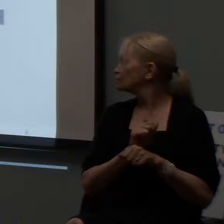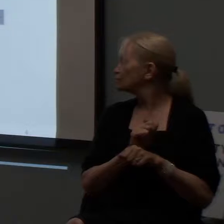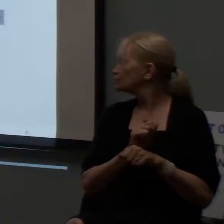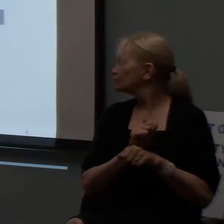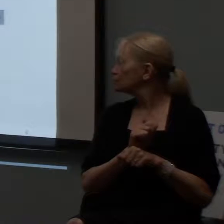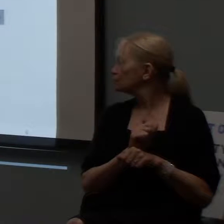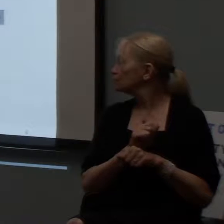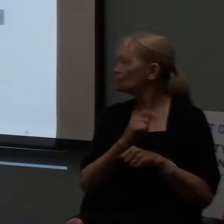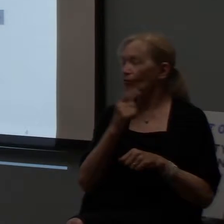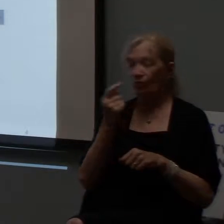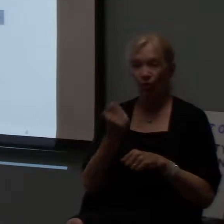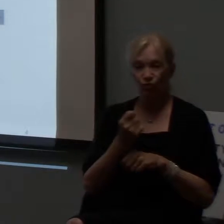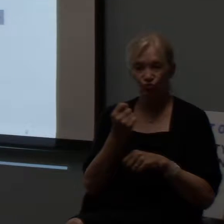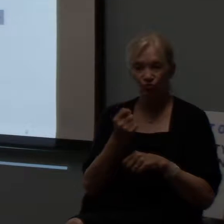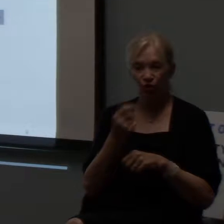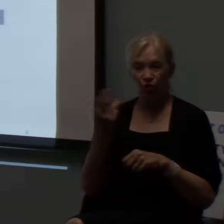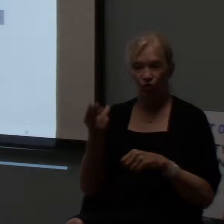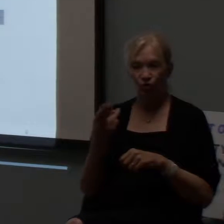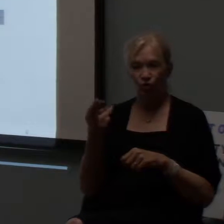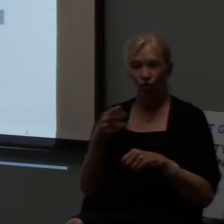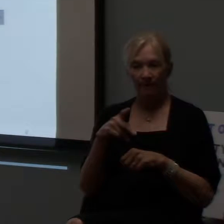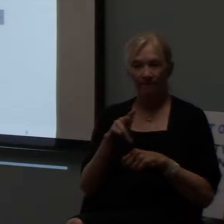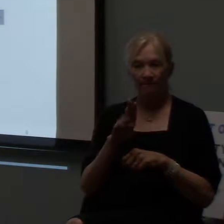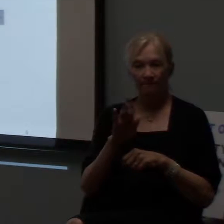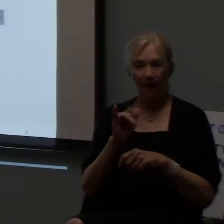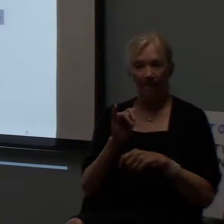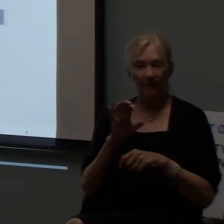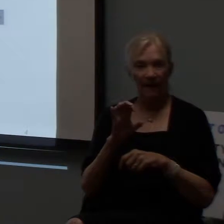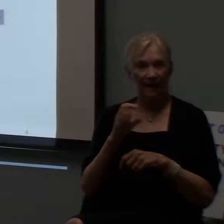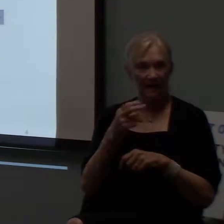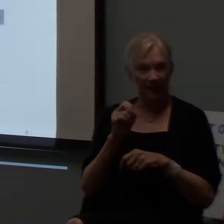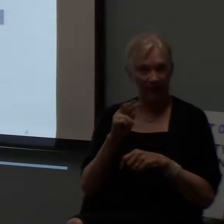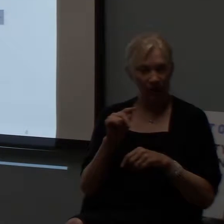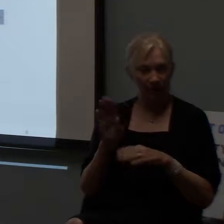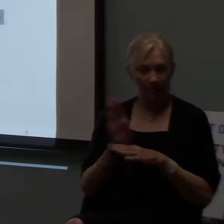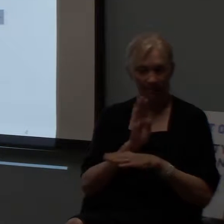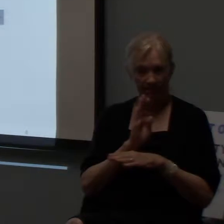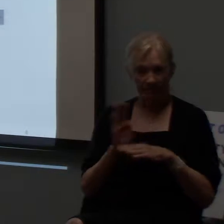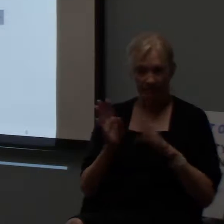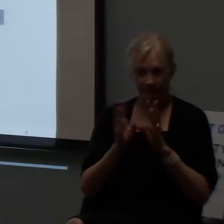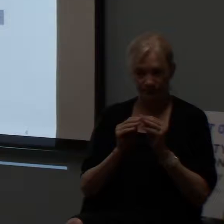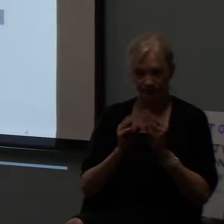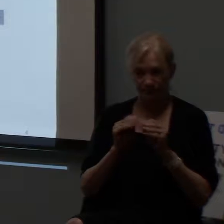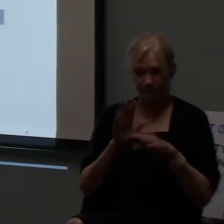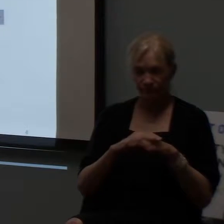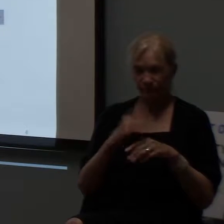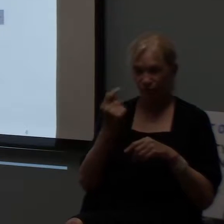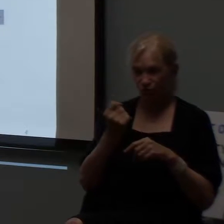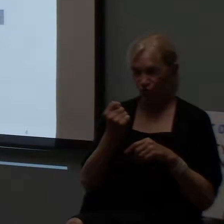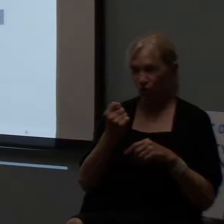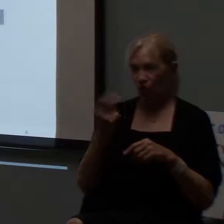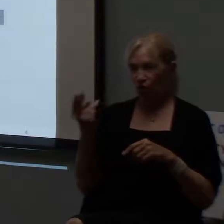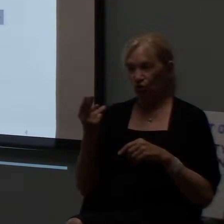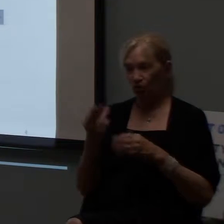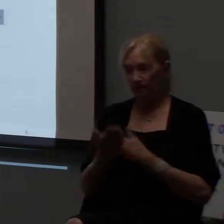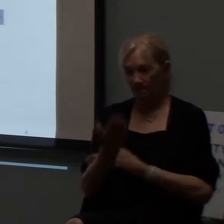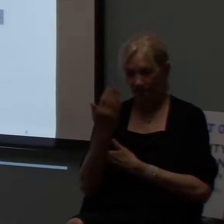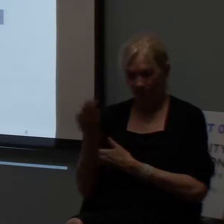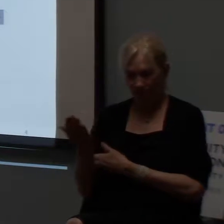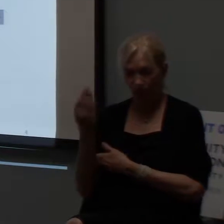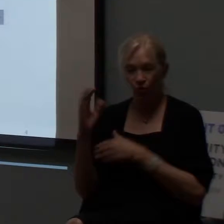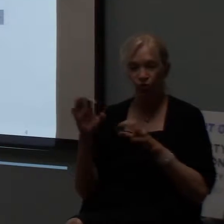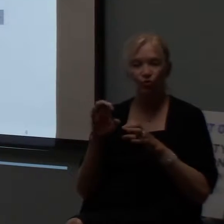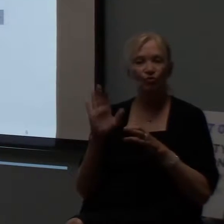and Thursdays are public hearing days, so our business meetings are at 10:30 on Tuesday and Thursday mornings. And that's where the commissioners do sort